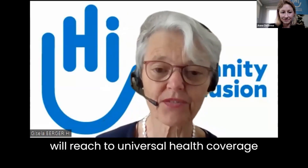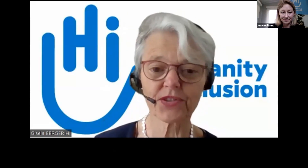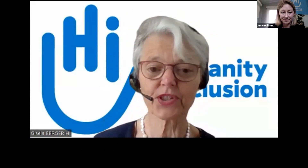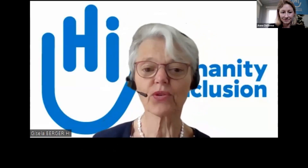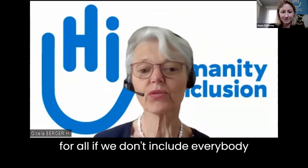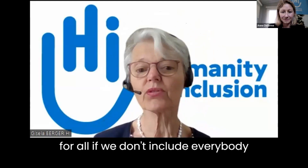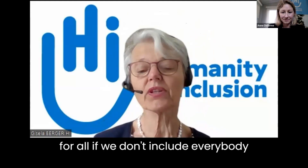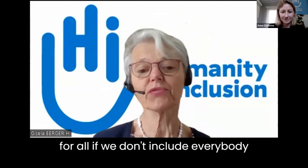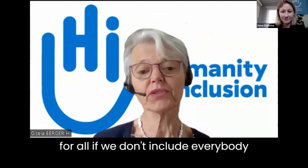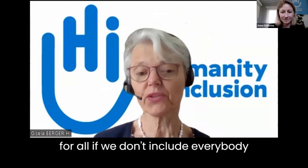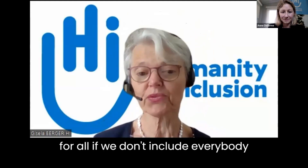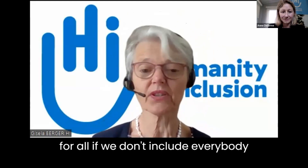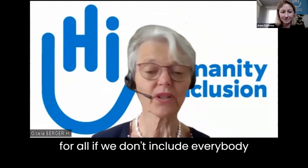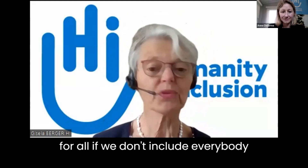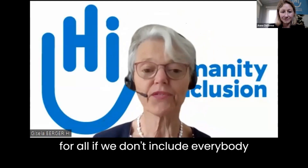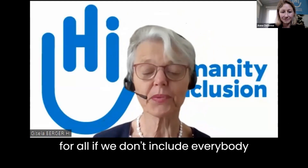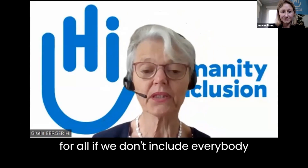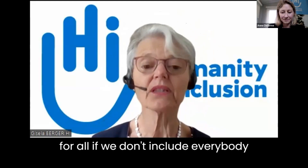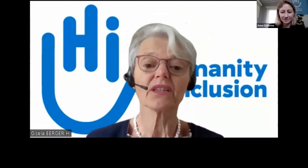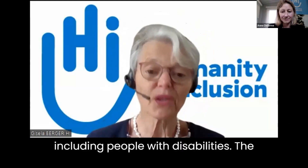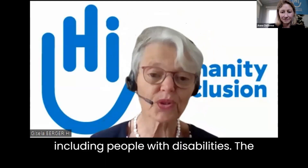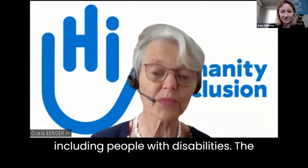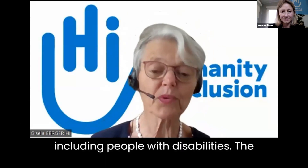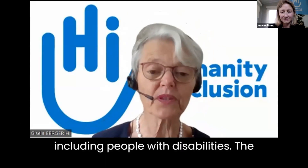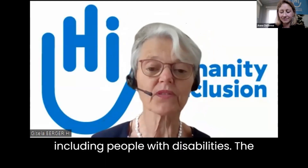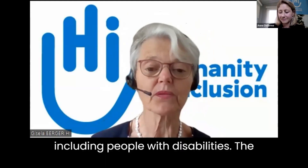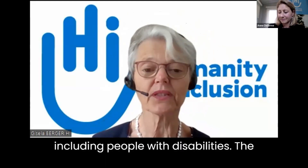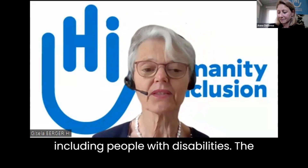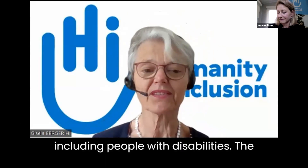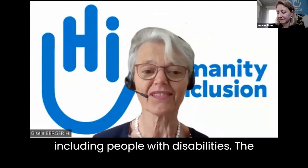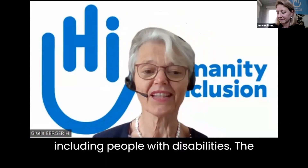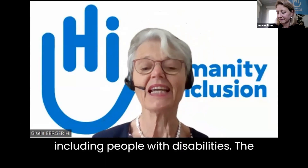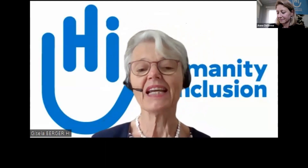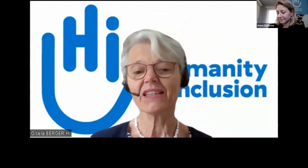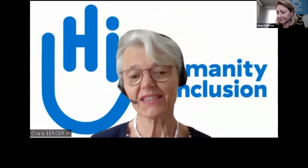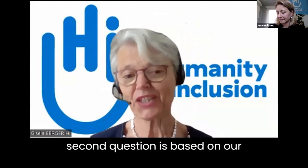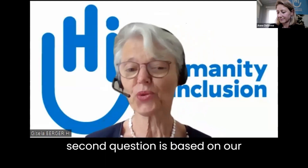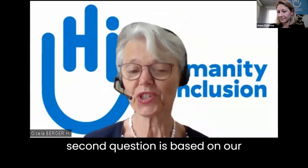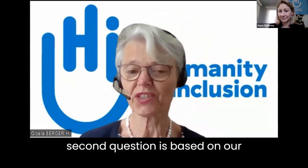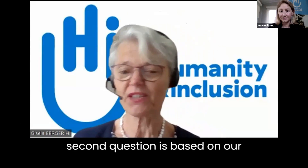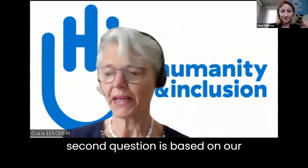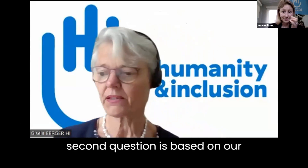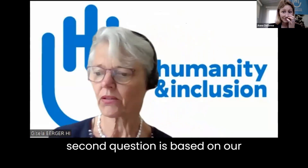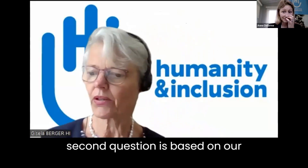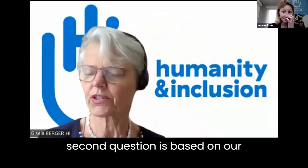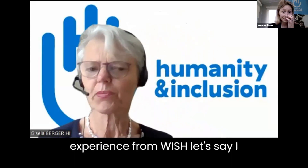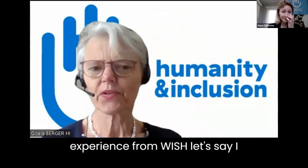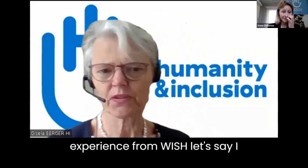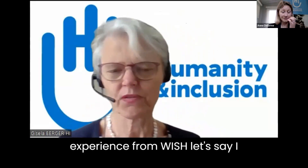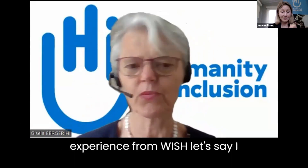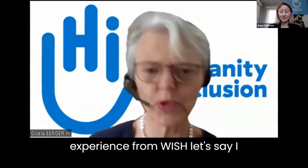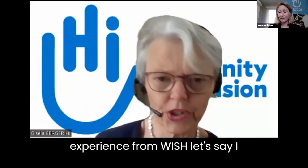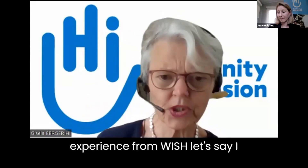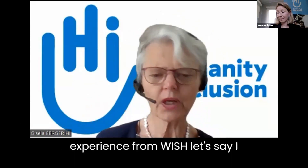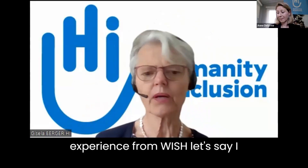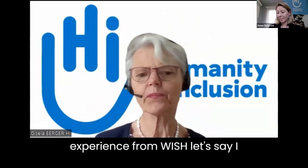health coverage for all if we don't include everybody, including people with disabilities. The second question is based on our